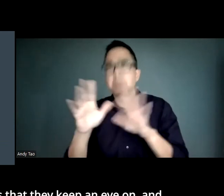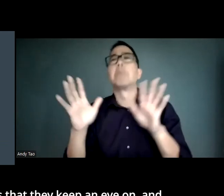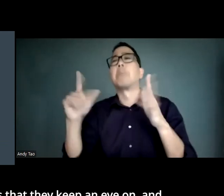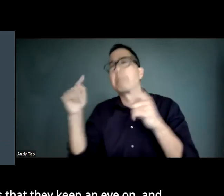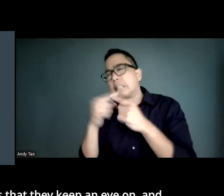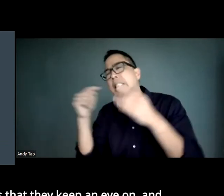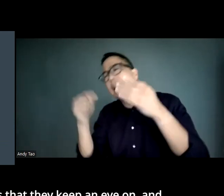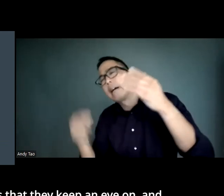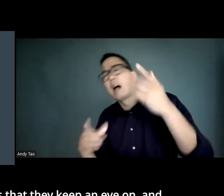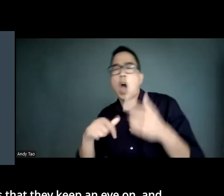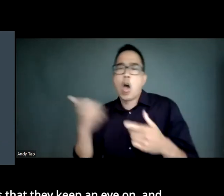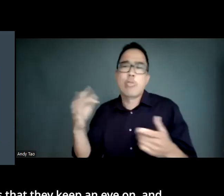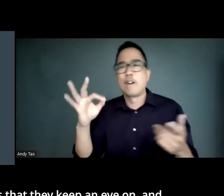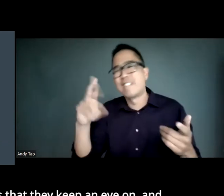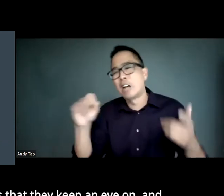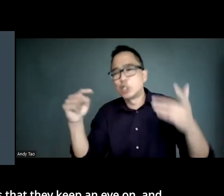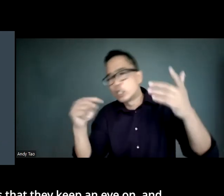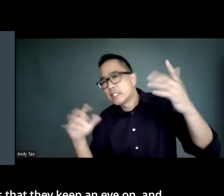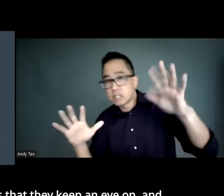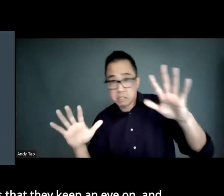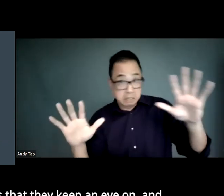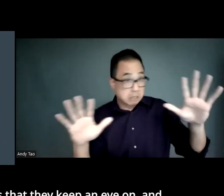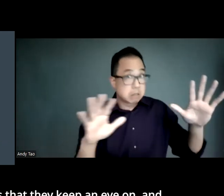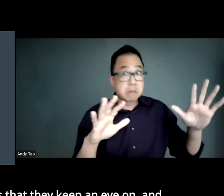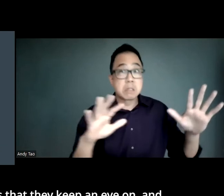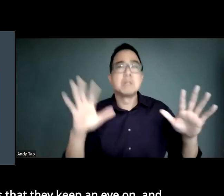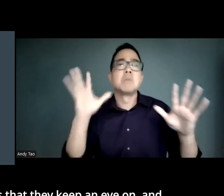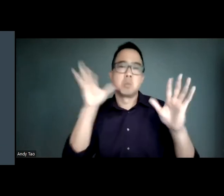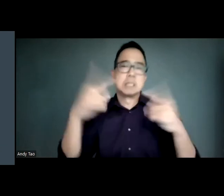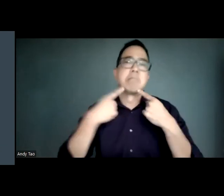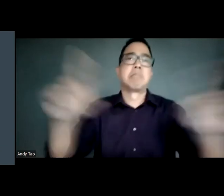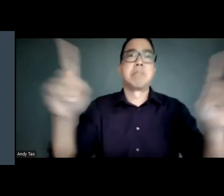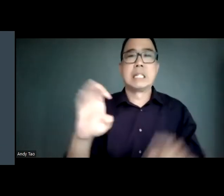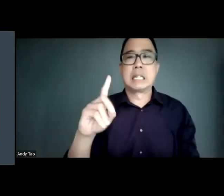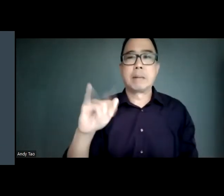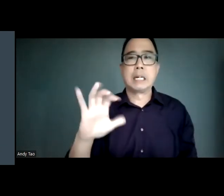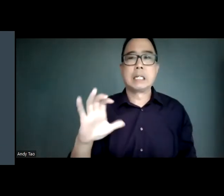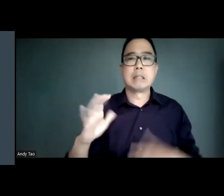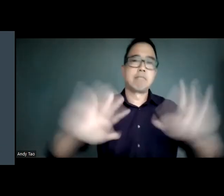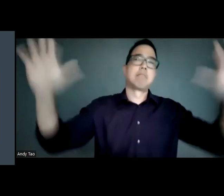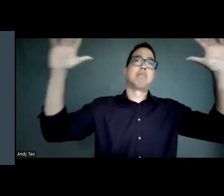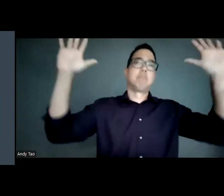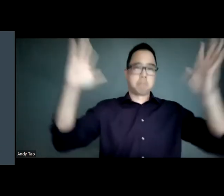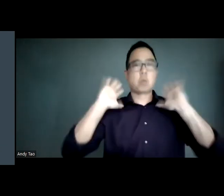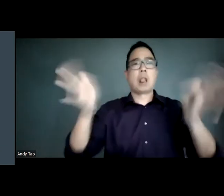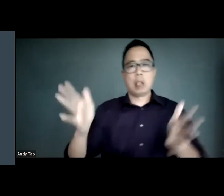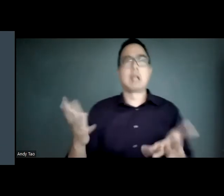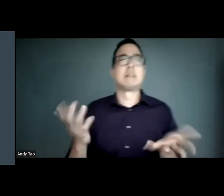So if you look at all three things, there are other factors, of course, but